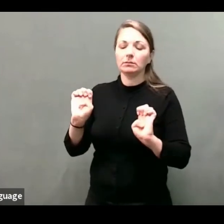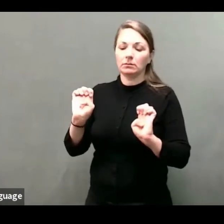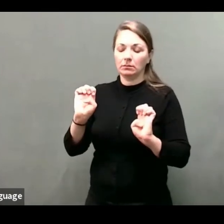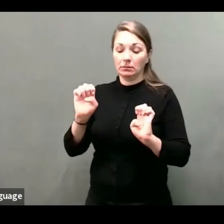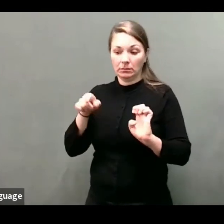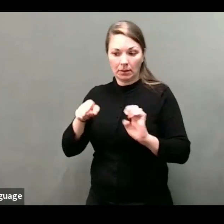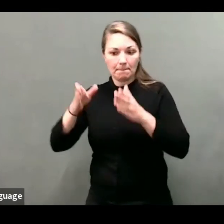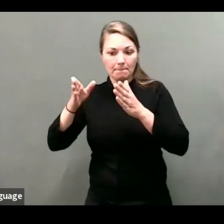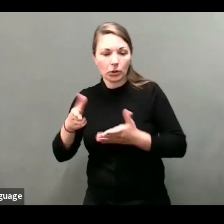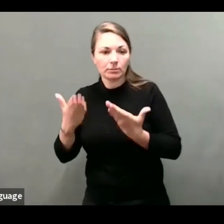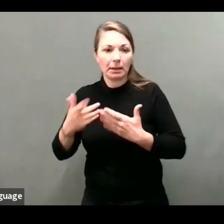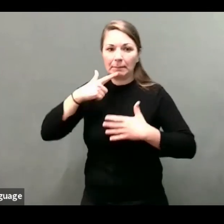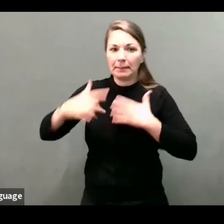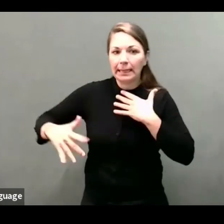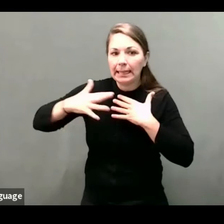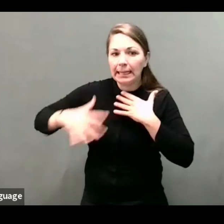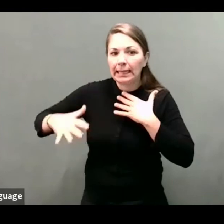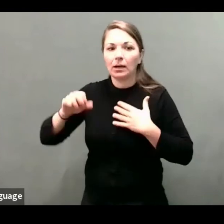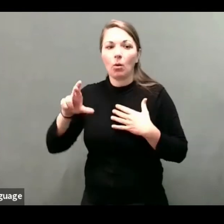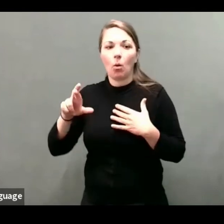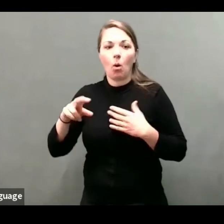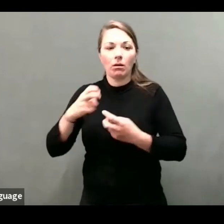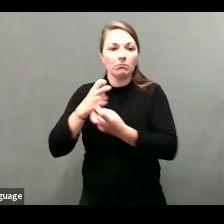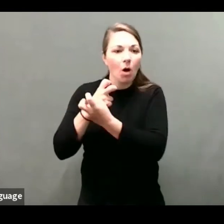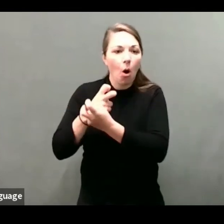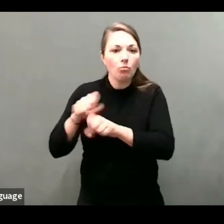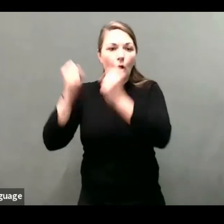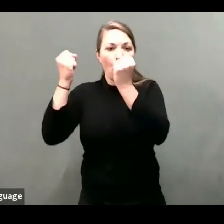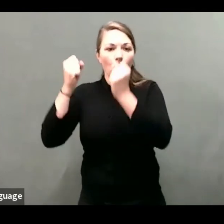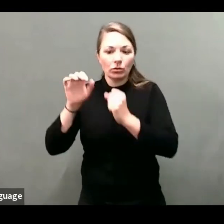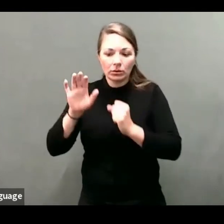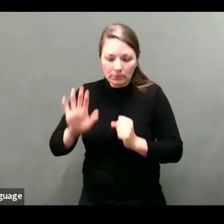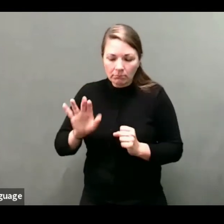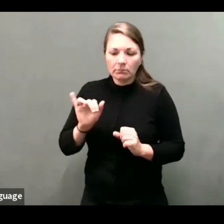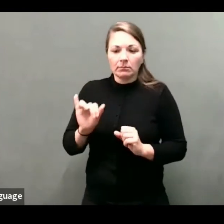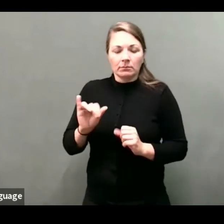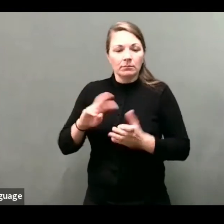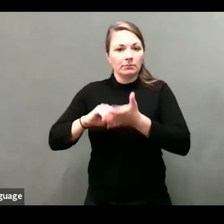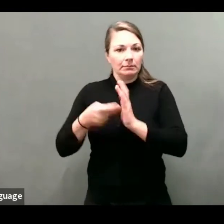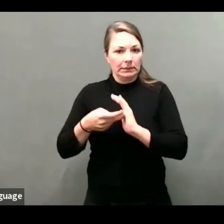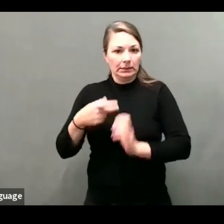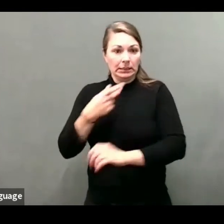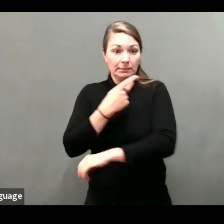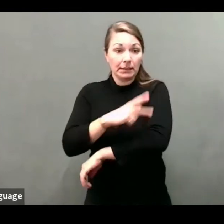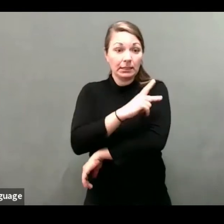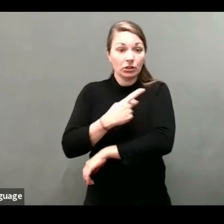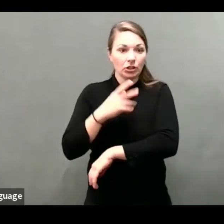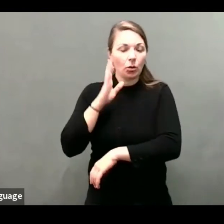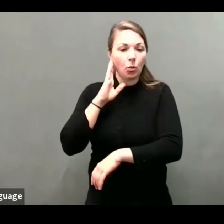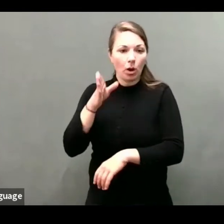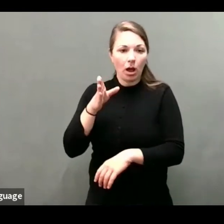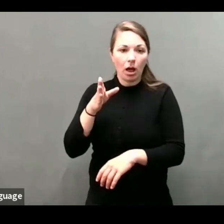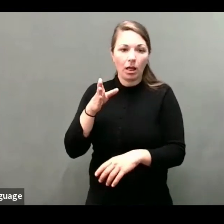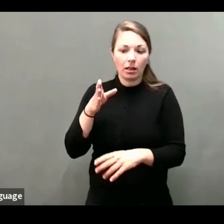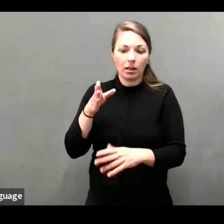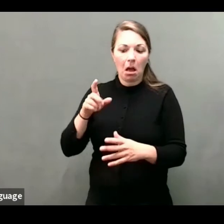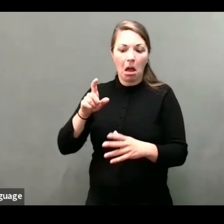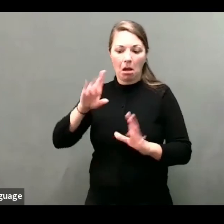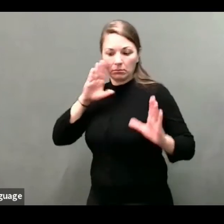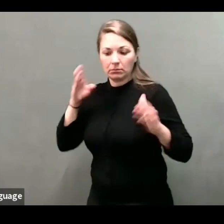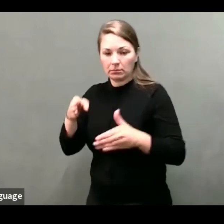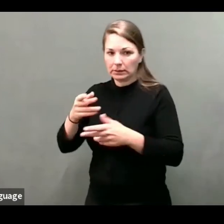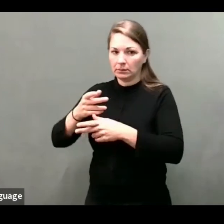as bleeding, such as broken bones, things like that, then the patient is going to be medically